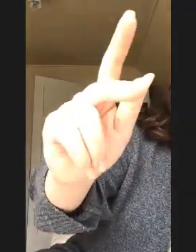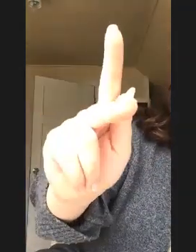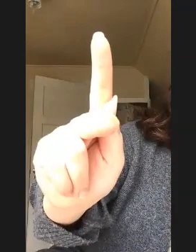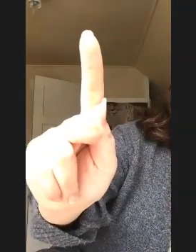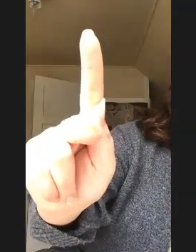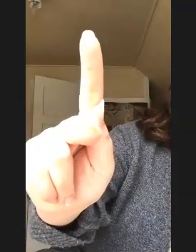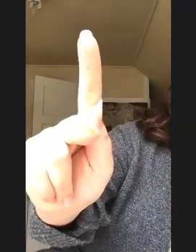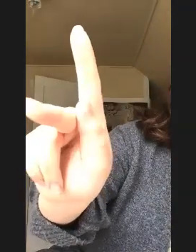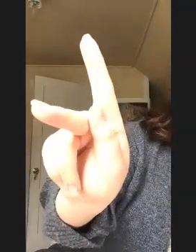K,